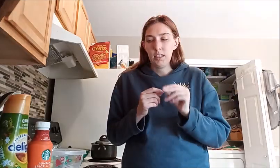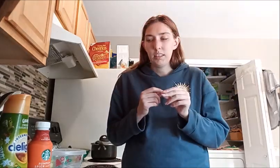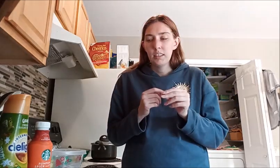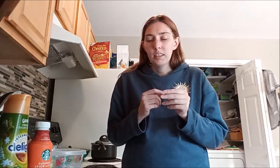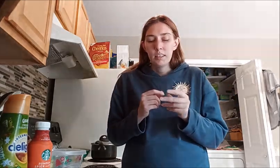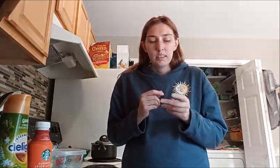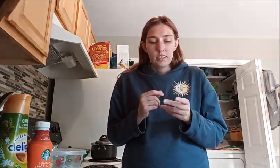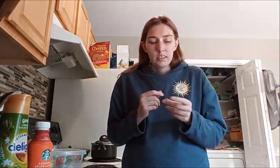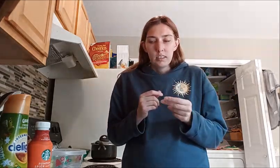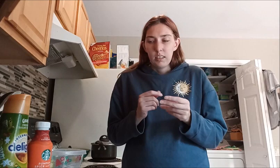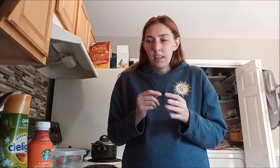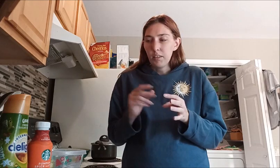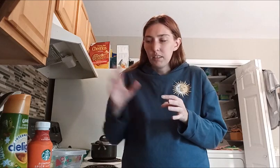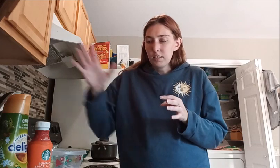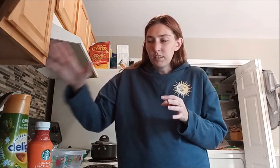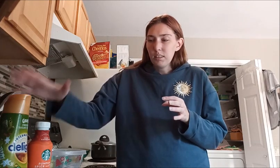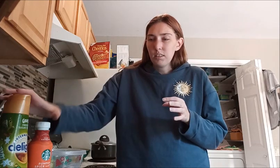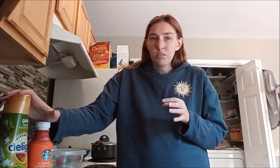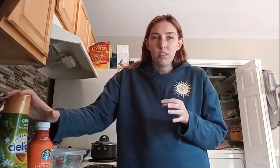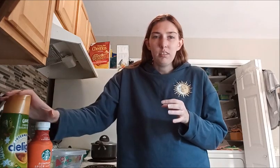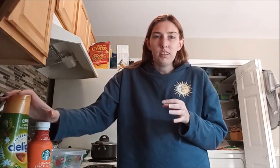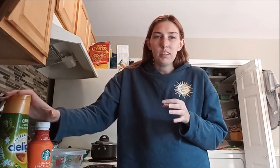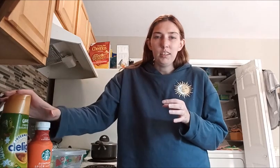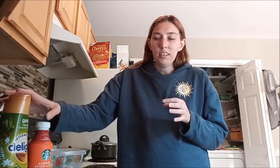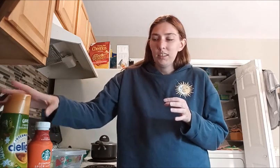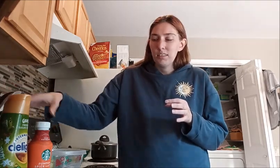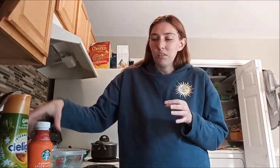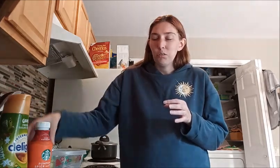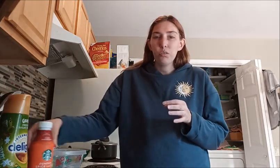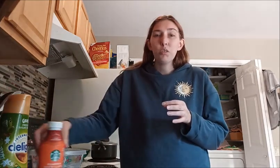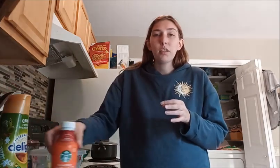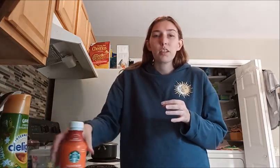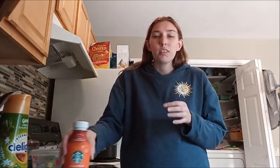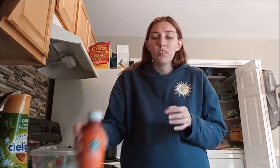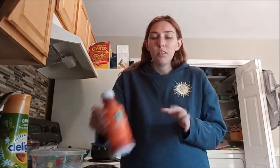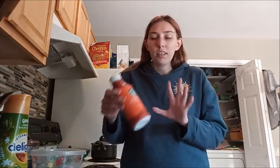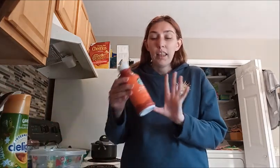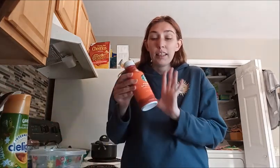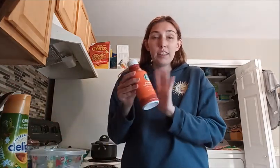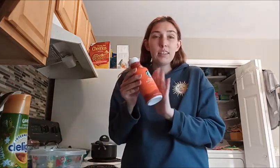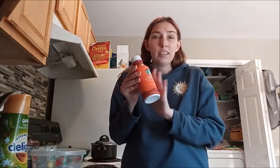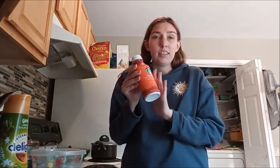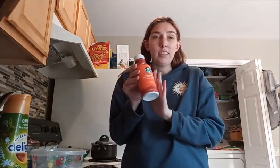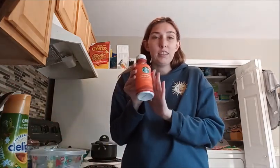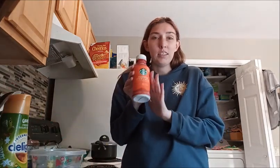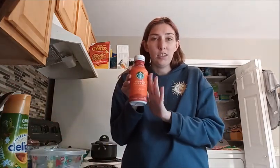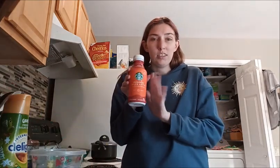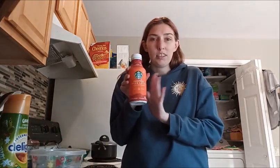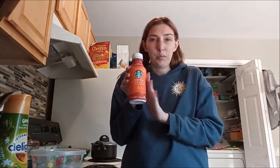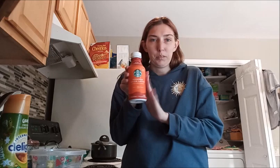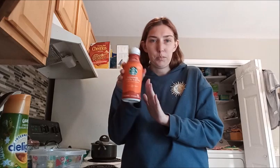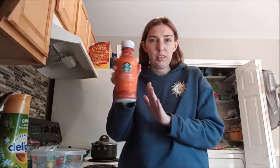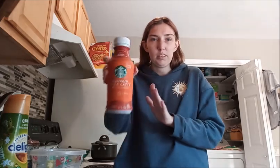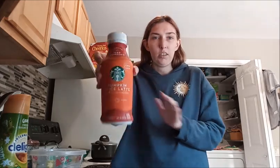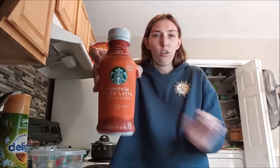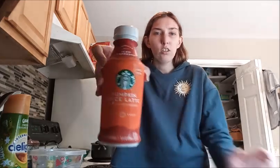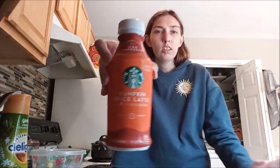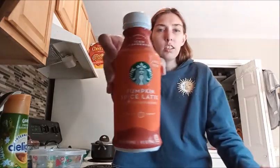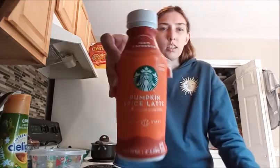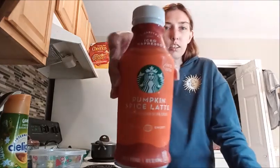that. Anyways, this is just really, really good. So it was really weird because, so, like, this, like I said, this does not taste like pumpkin spice at all. Here's